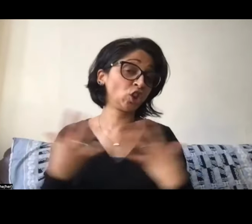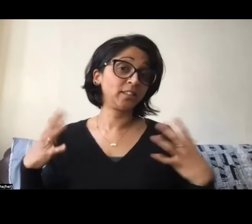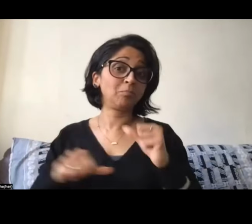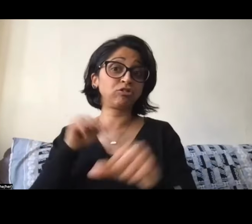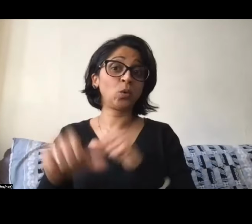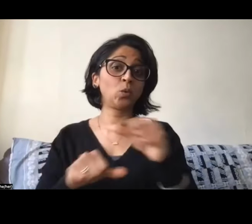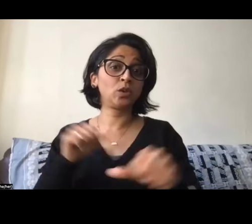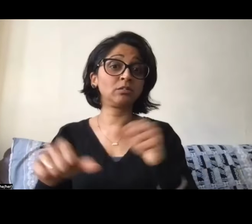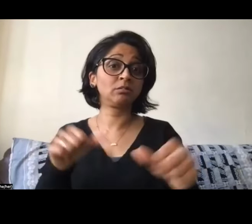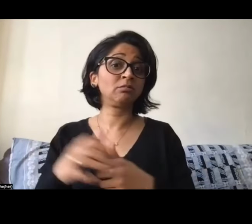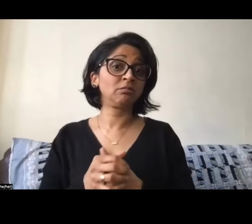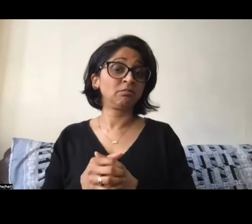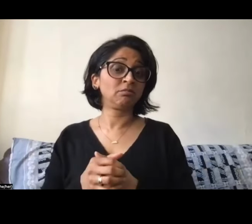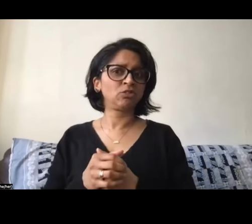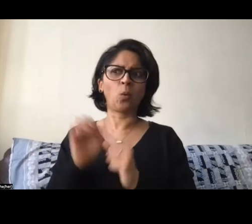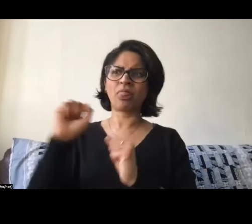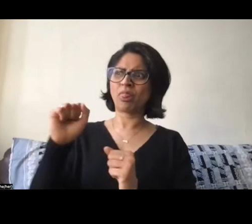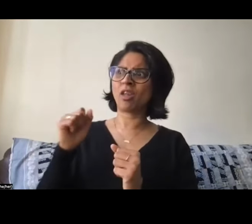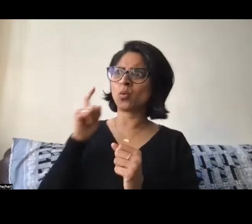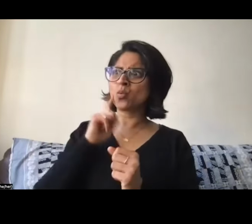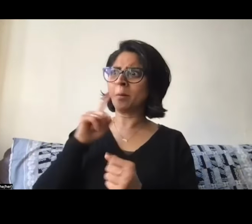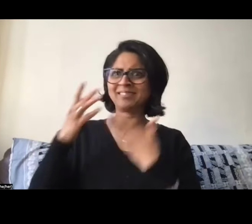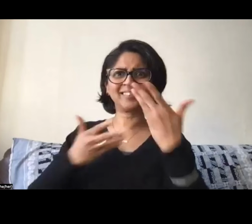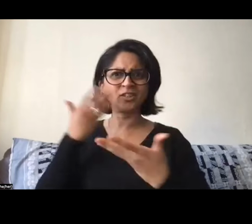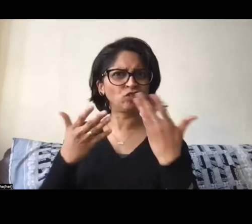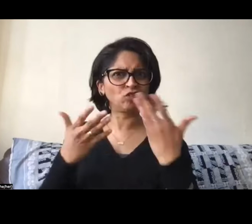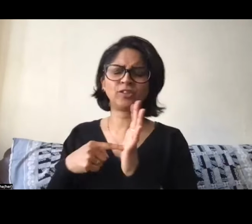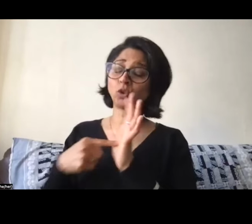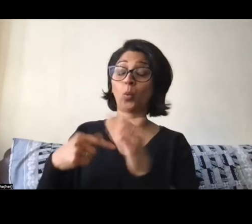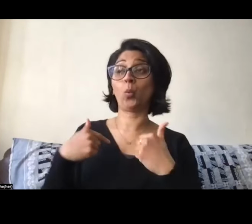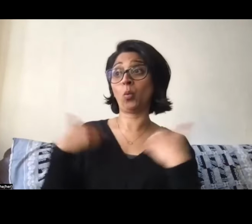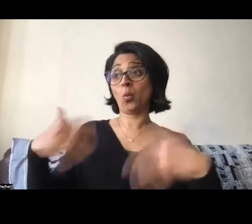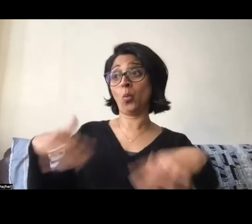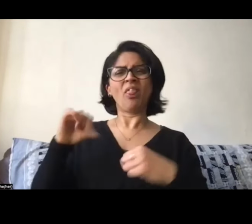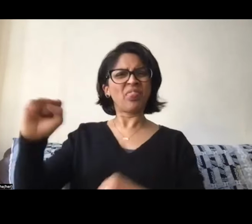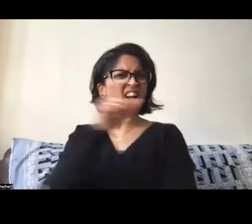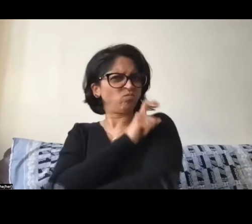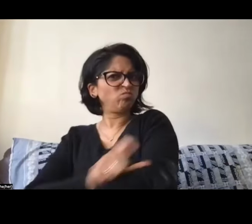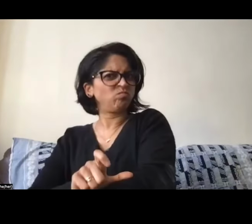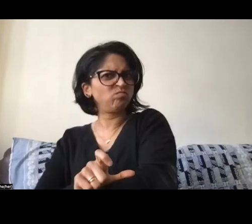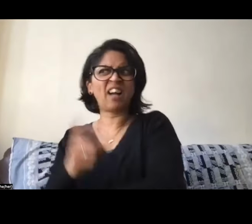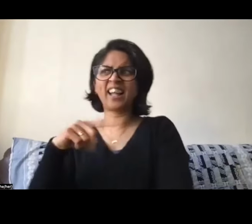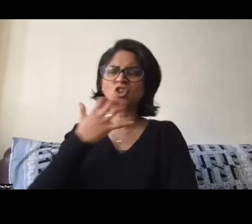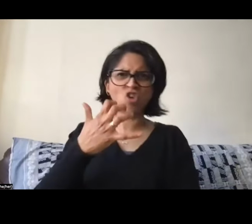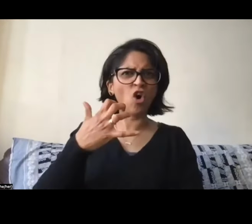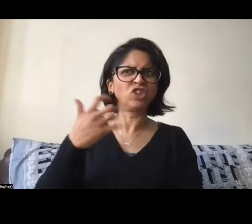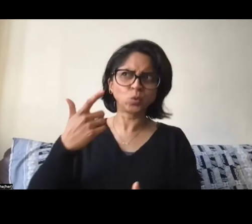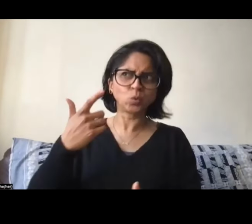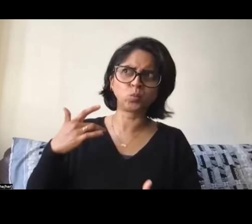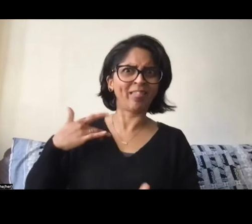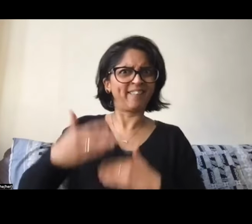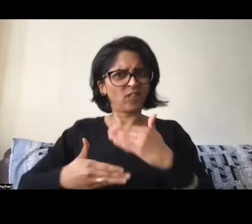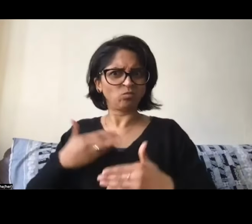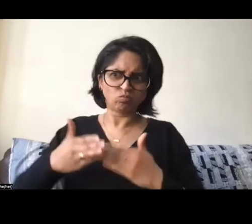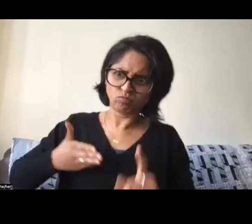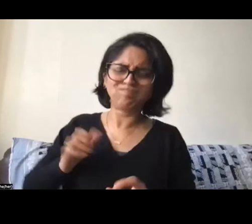hoping to achieve. But migration is a gendered process. Women's stories, I think, are very powerful. It really shows